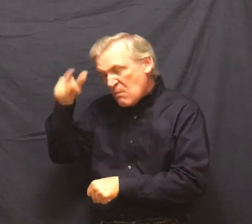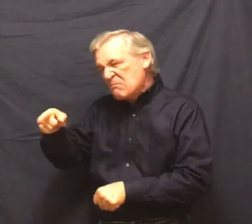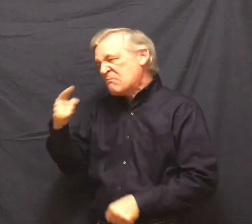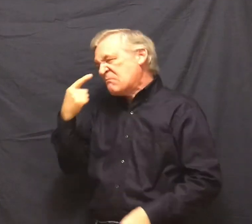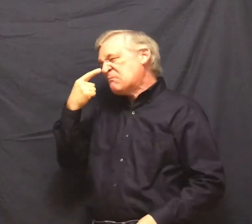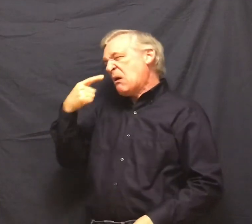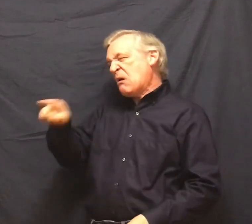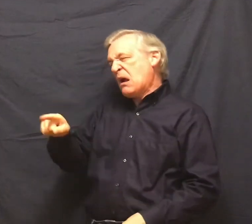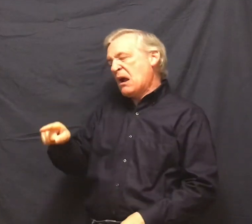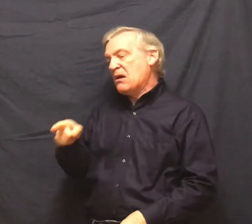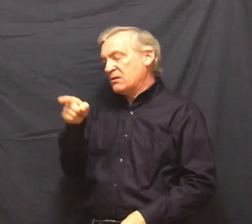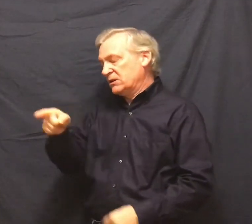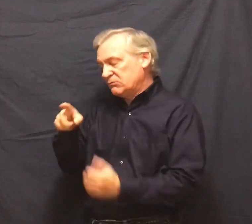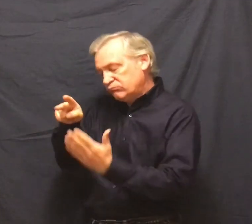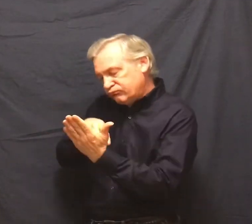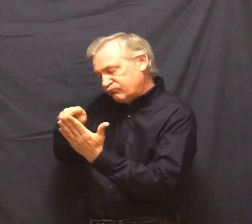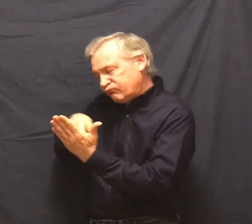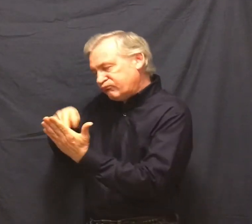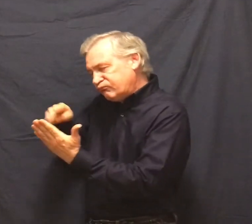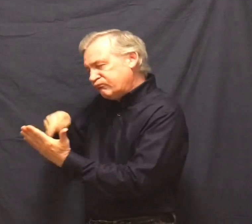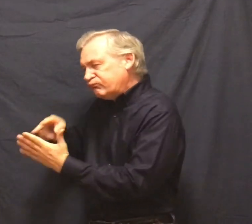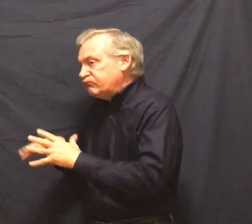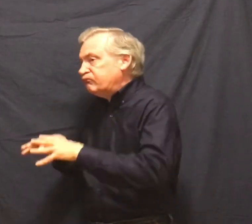"What kind of a guy is the boss?" George asked.